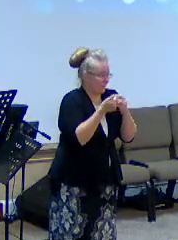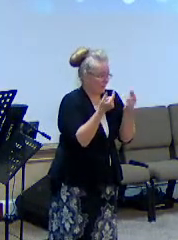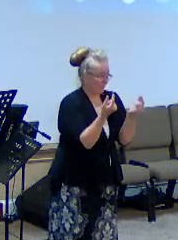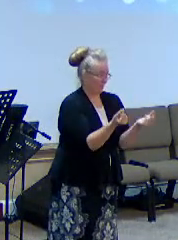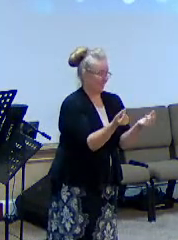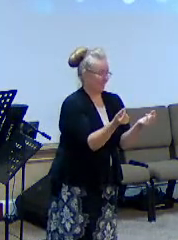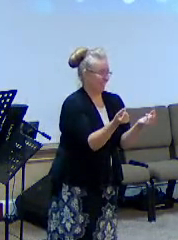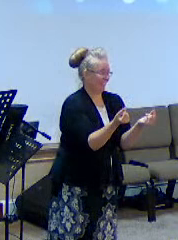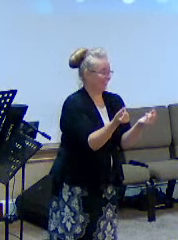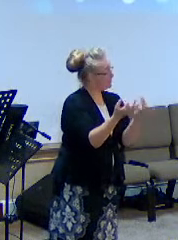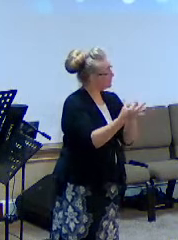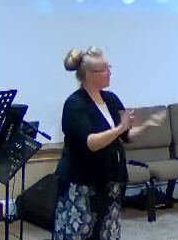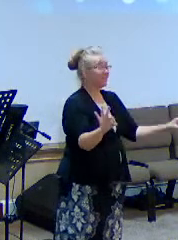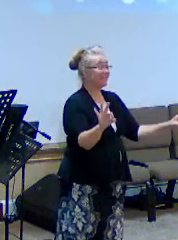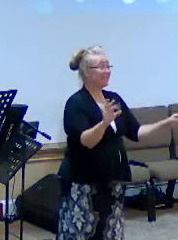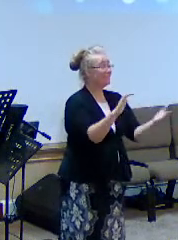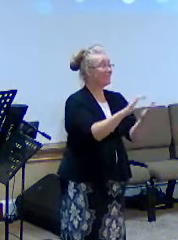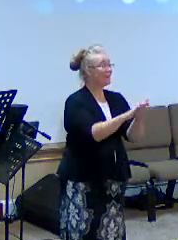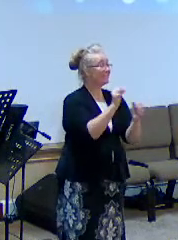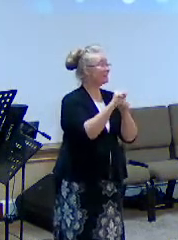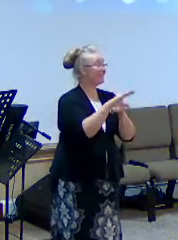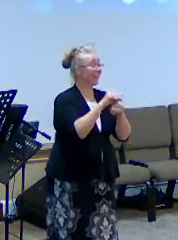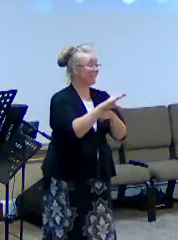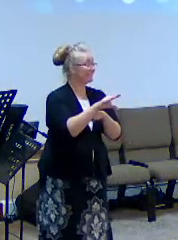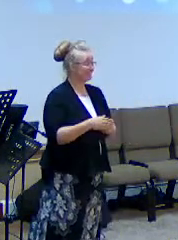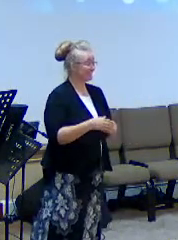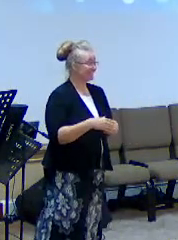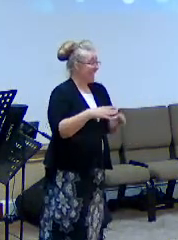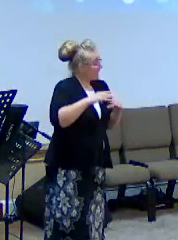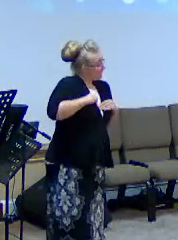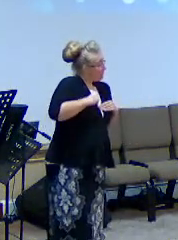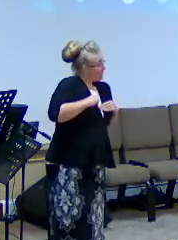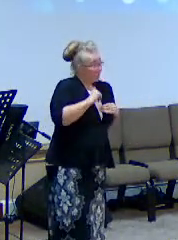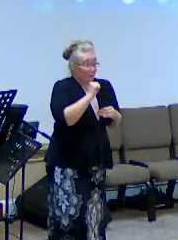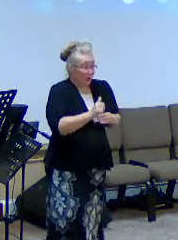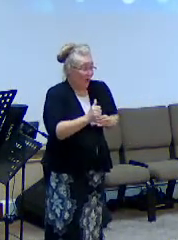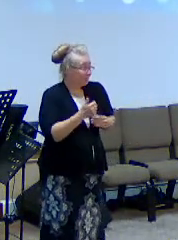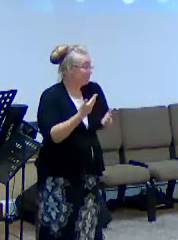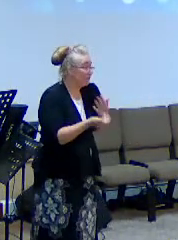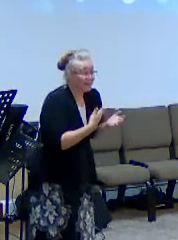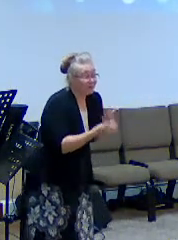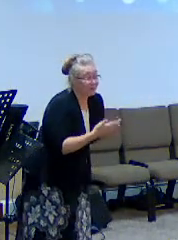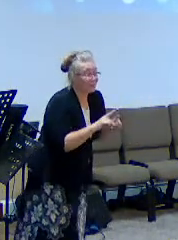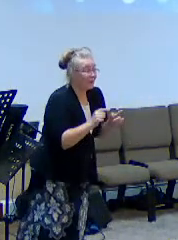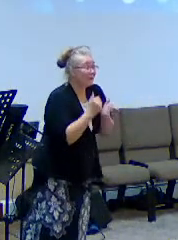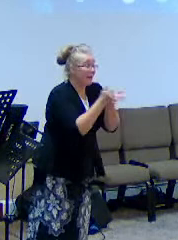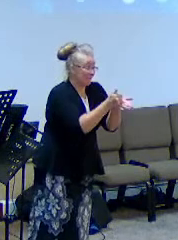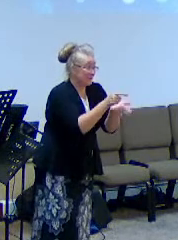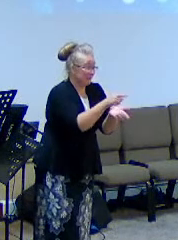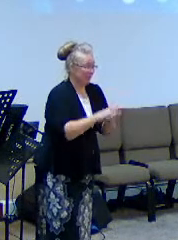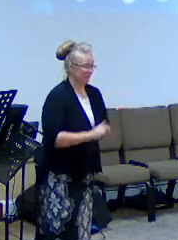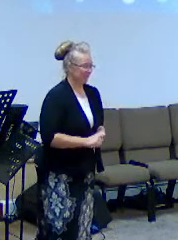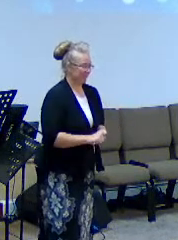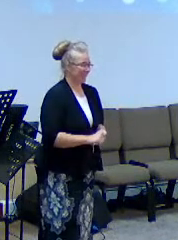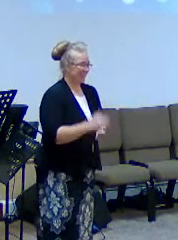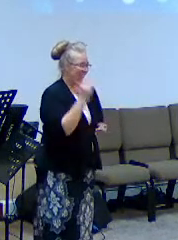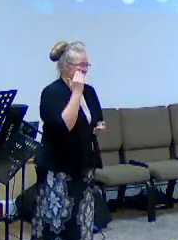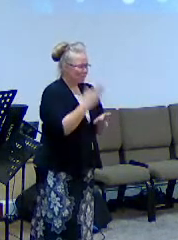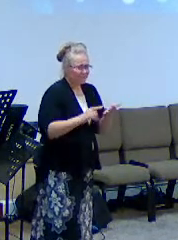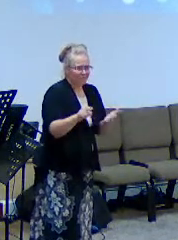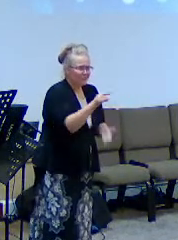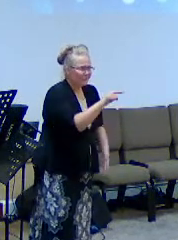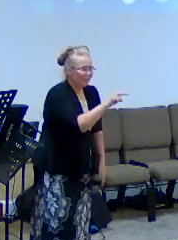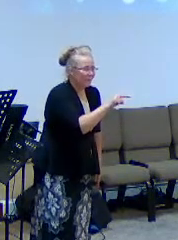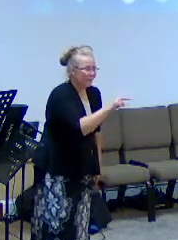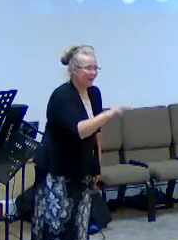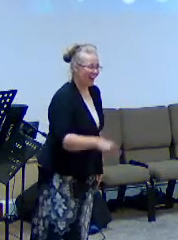Praise God. That was free marriage advice. Take it, but it will help you tremendously. Because I know some of y'all.